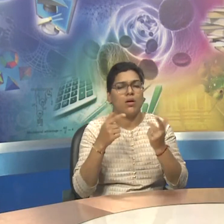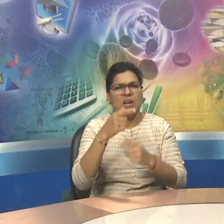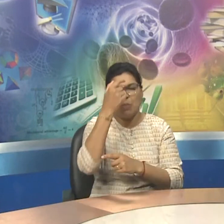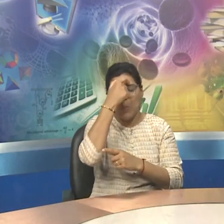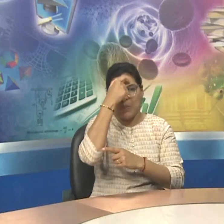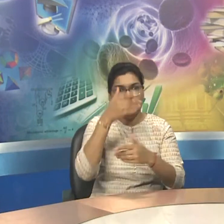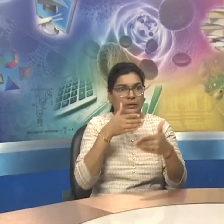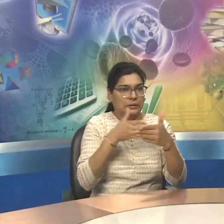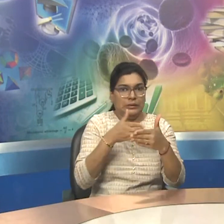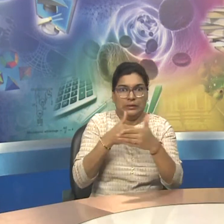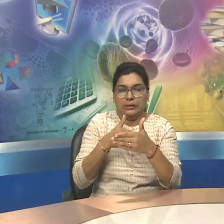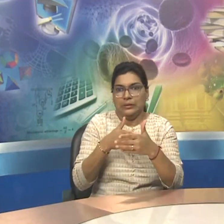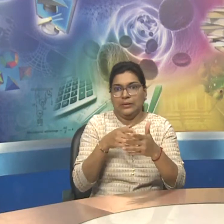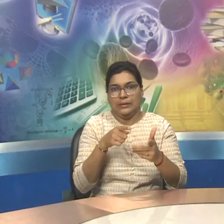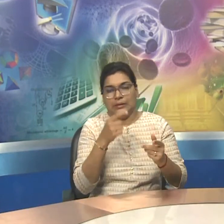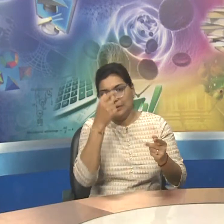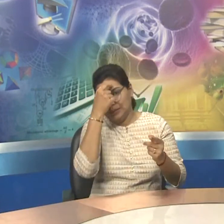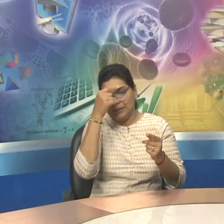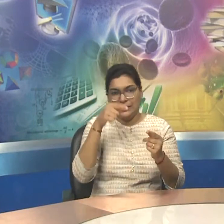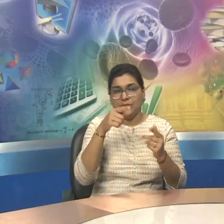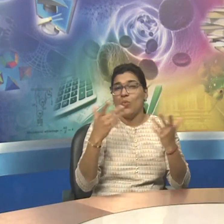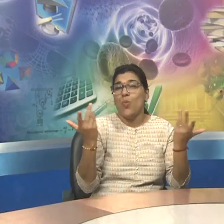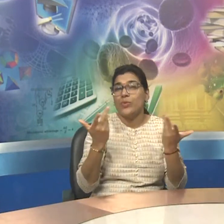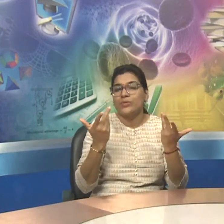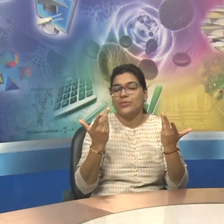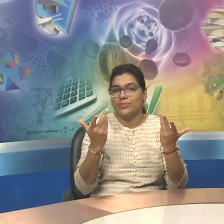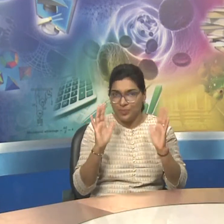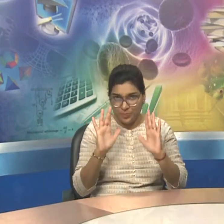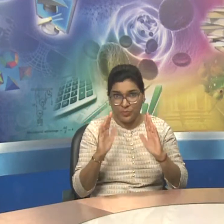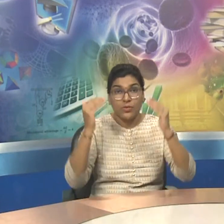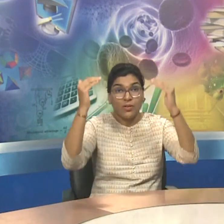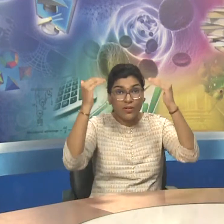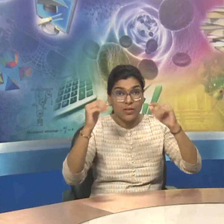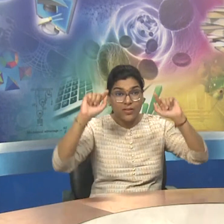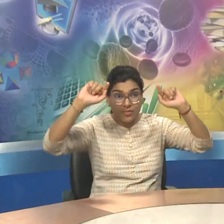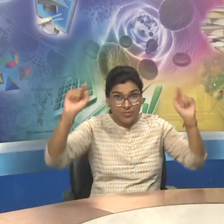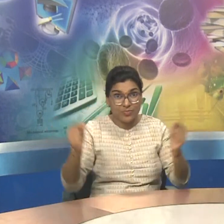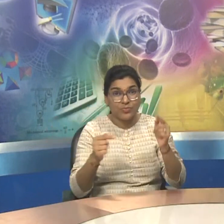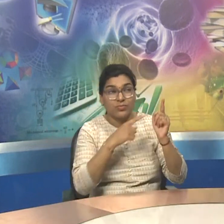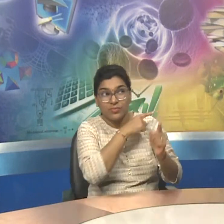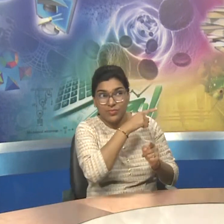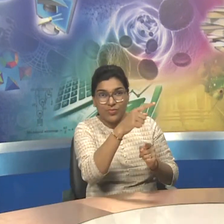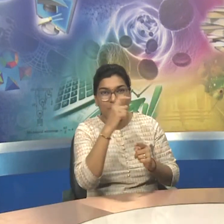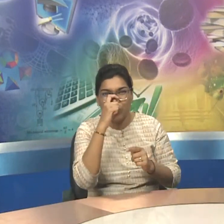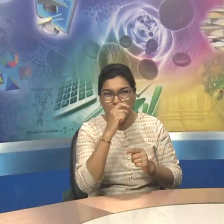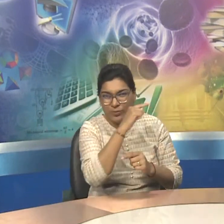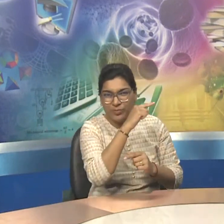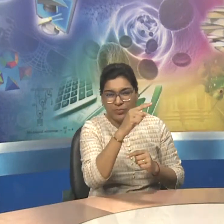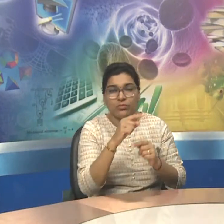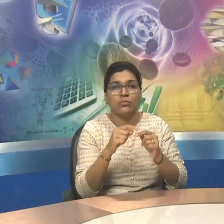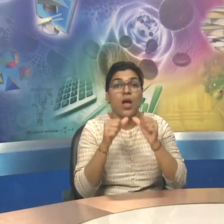Political science deal with both dash and dash